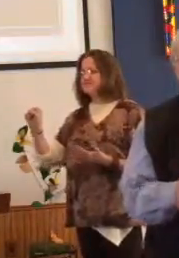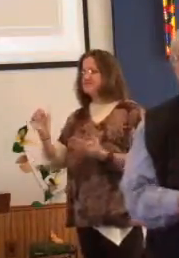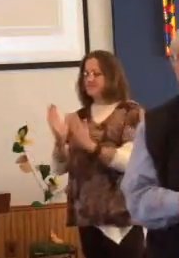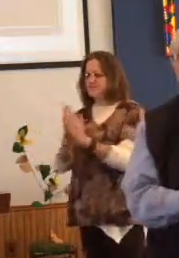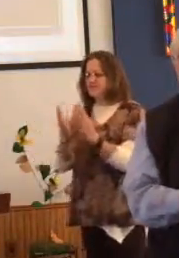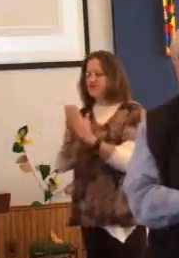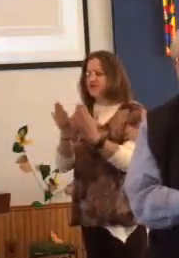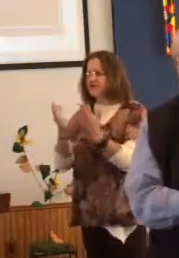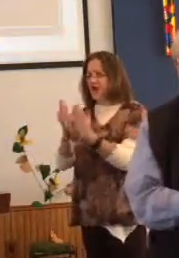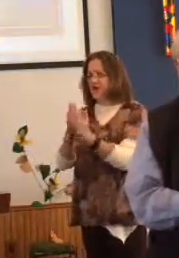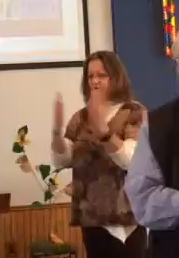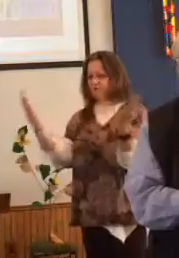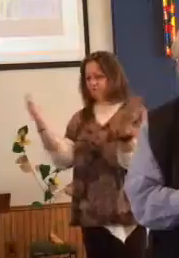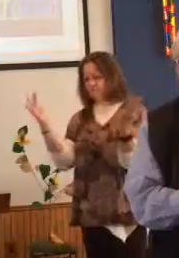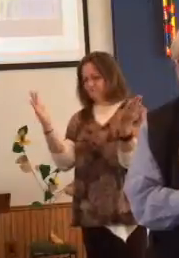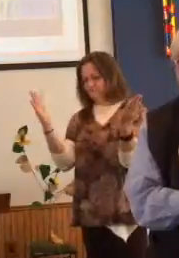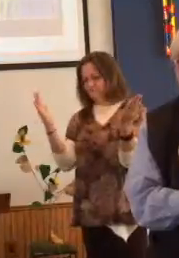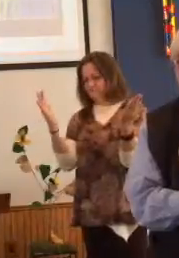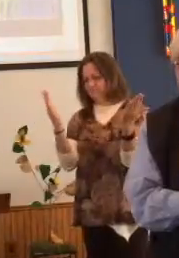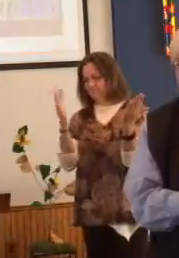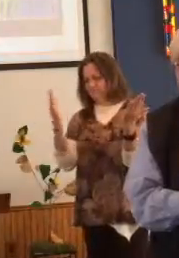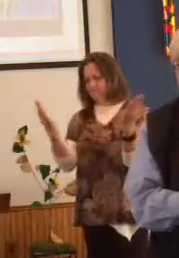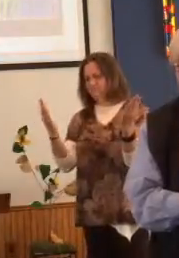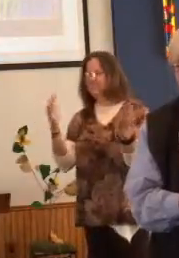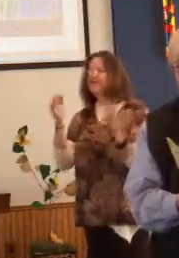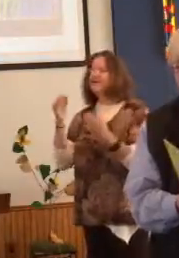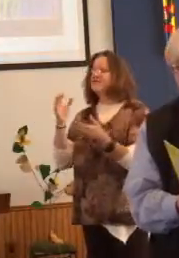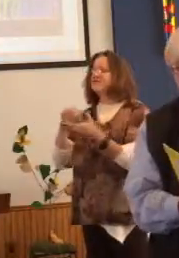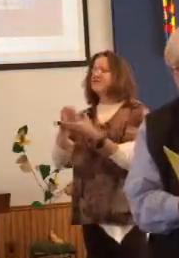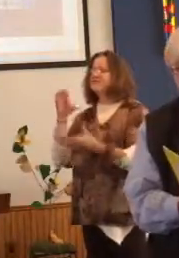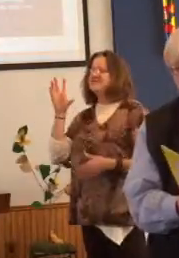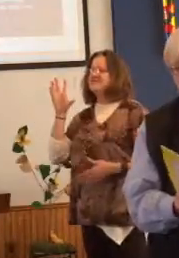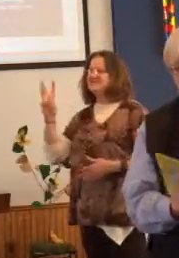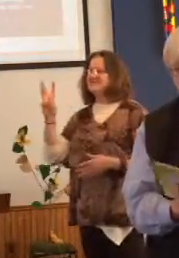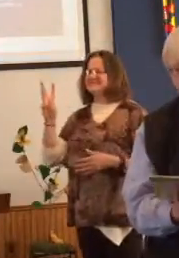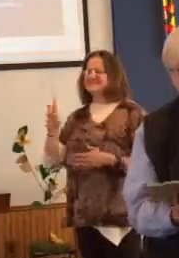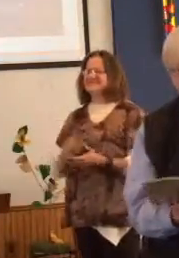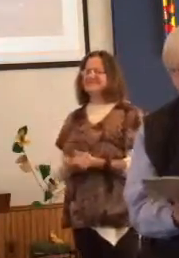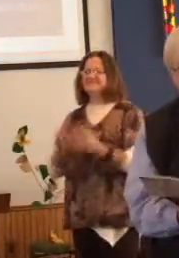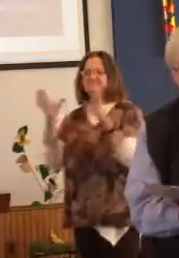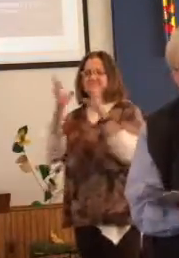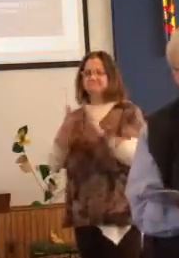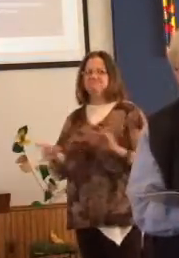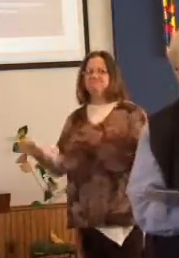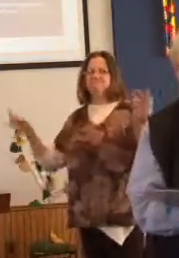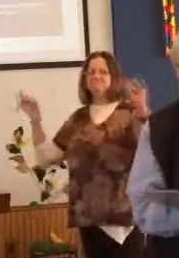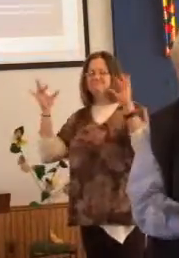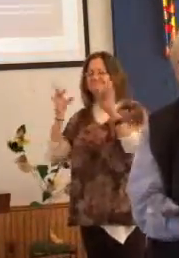And we're all the way to chapter 6.